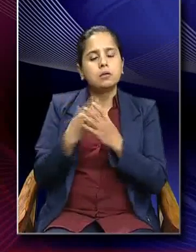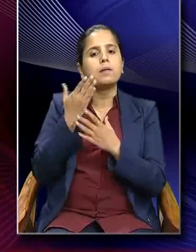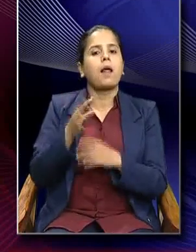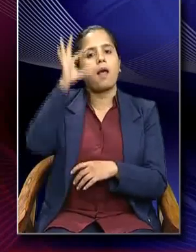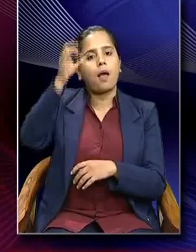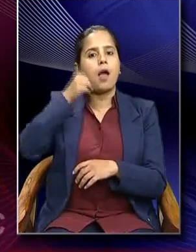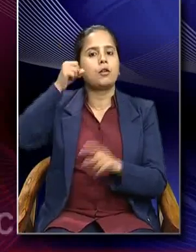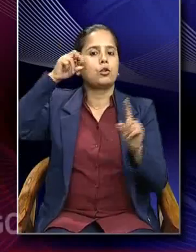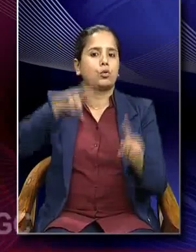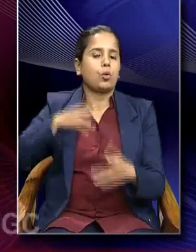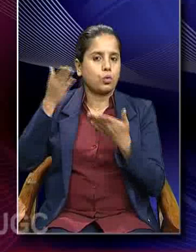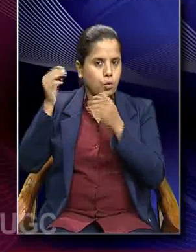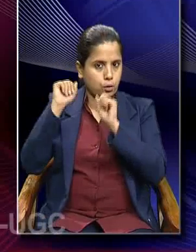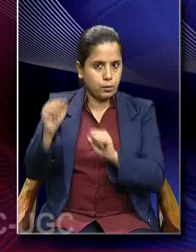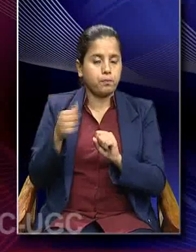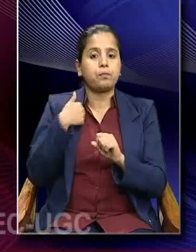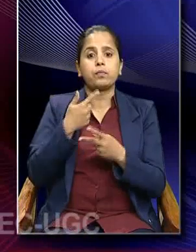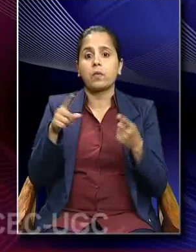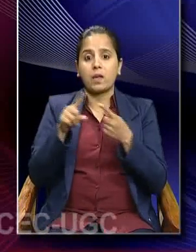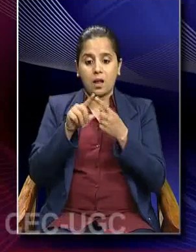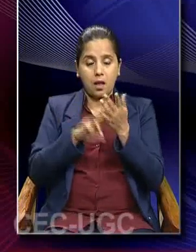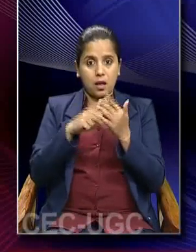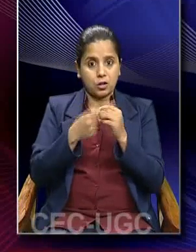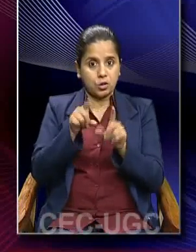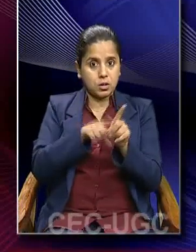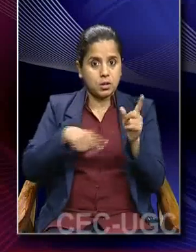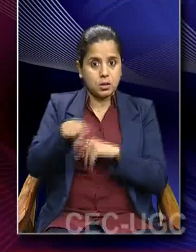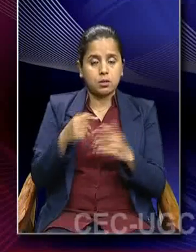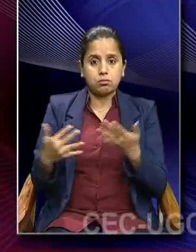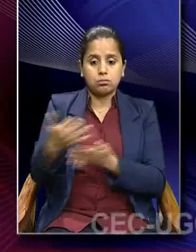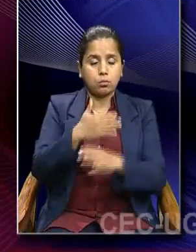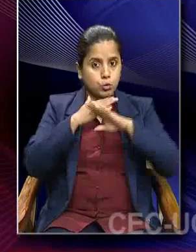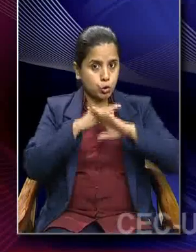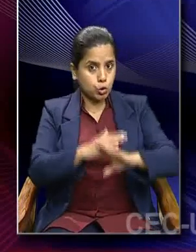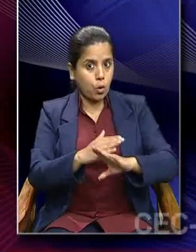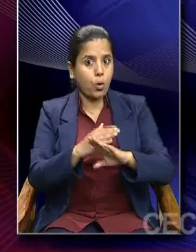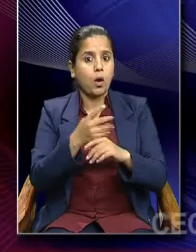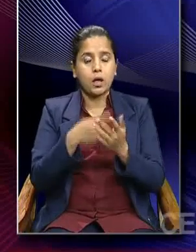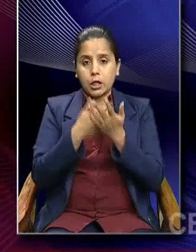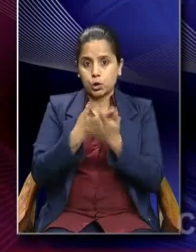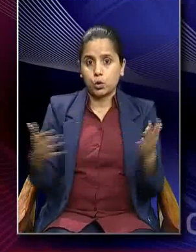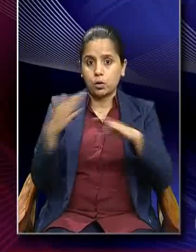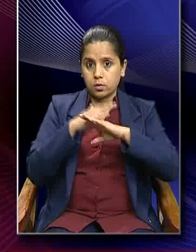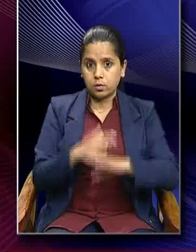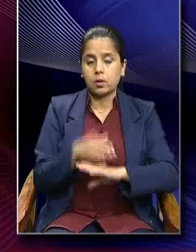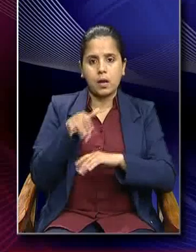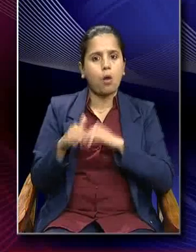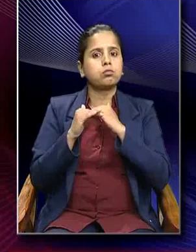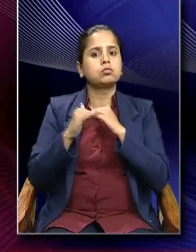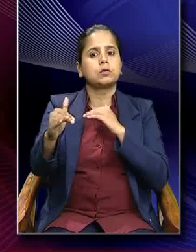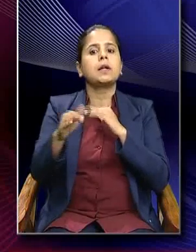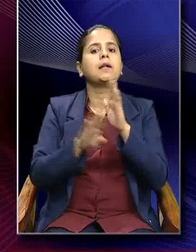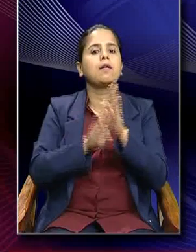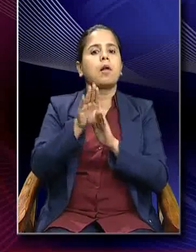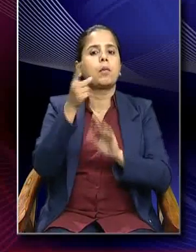thoughts. Energy conservation, another very important aspect which is being talked about now in sustainable development